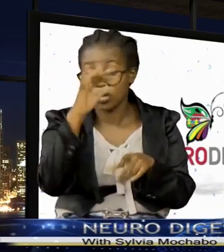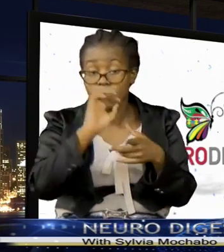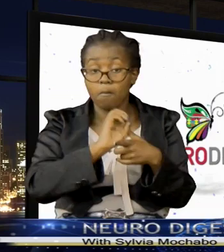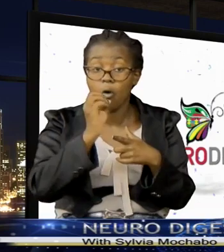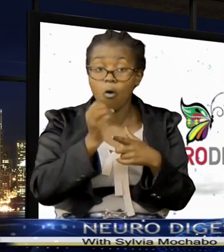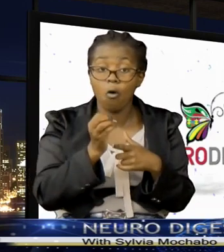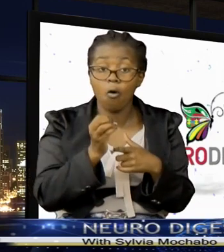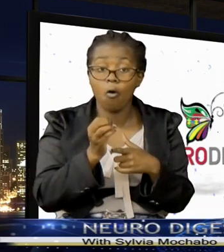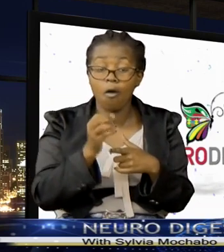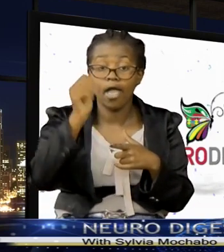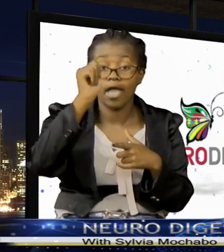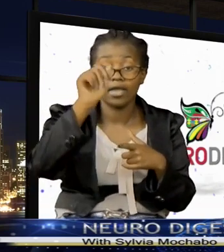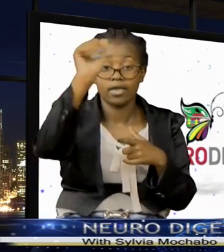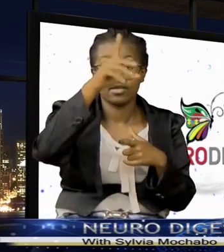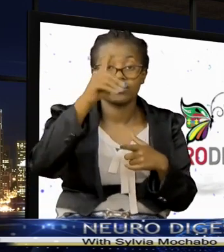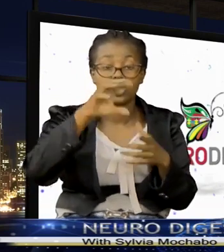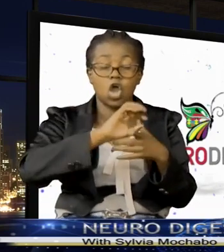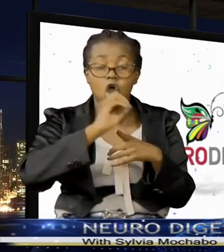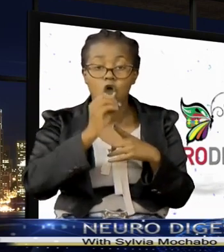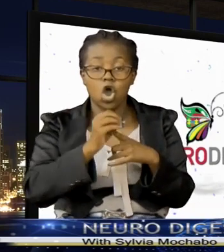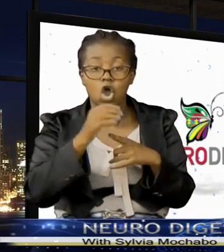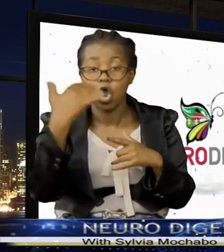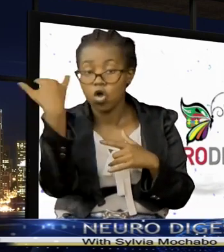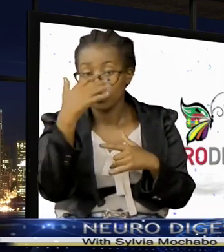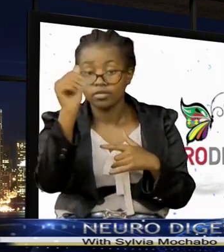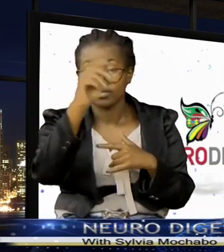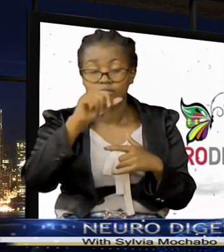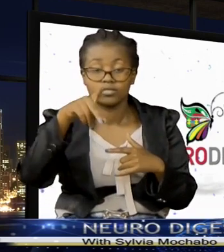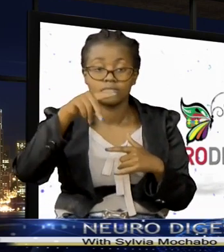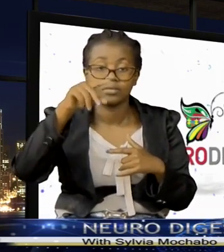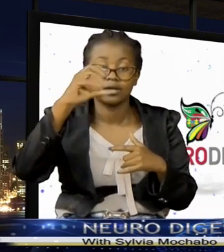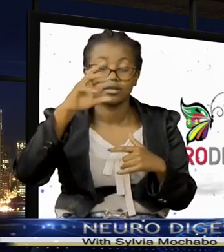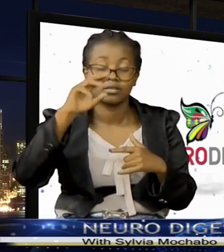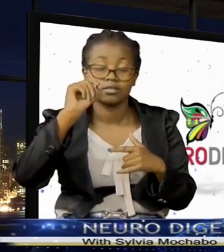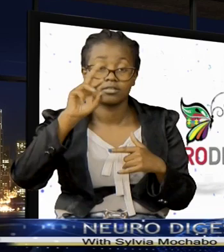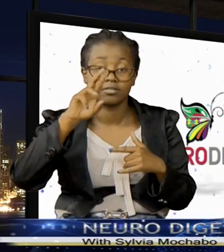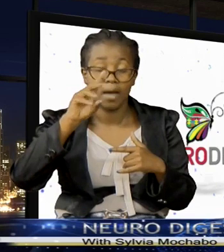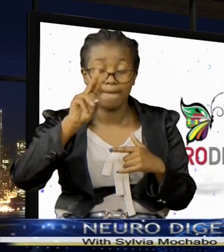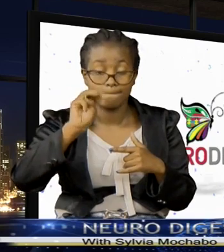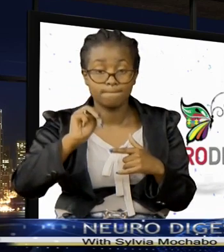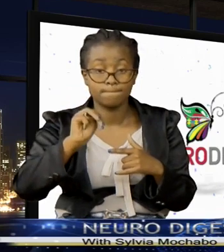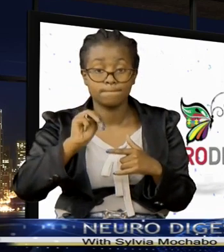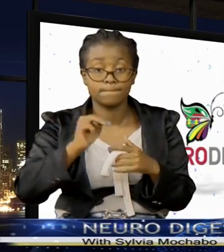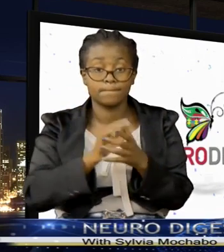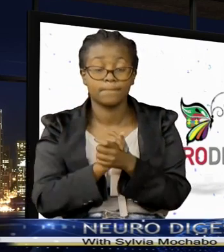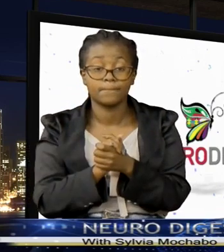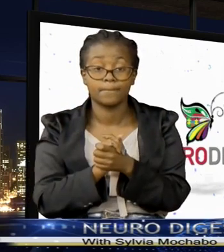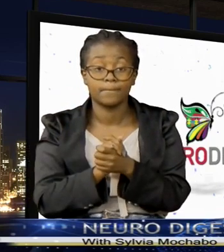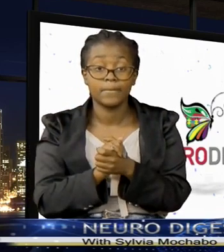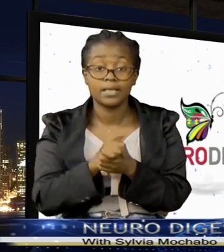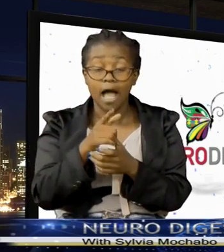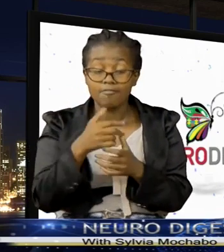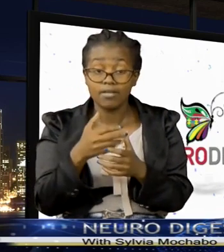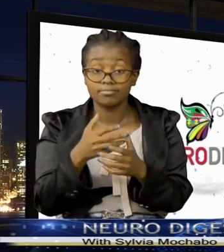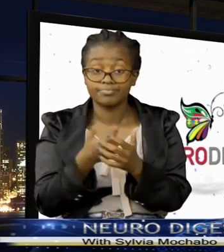autism, ASD, or in full, autism spectrum disorder. Autism has the sign of a